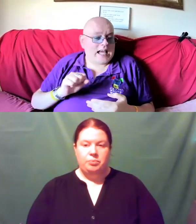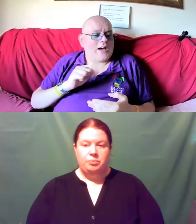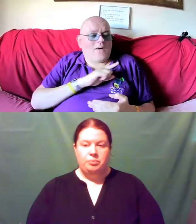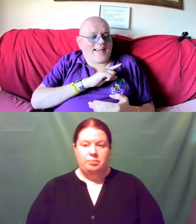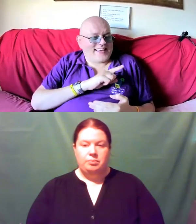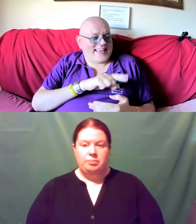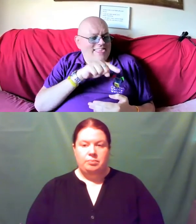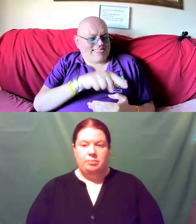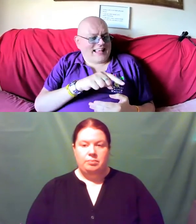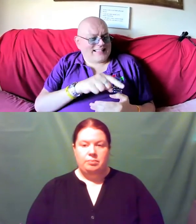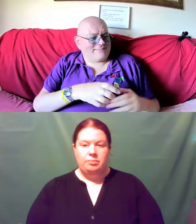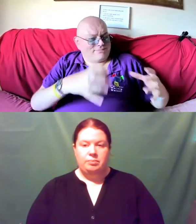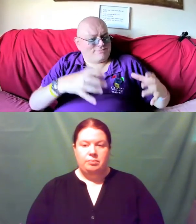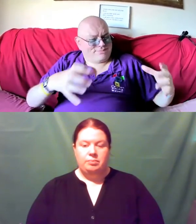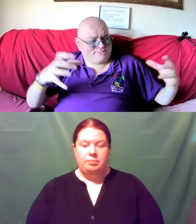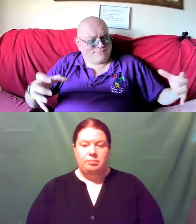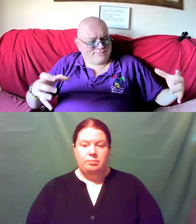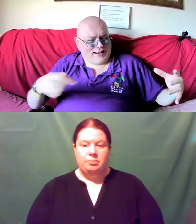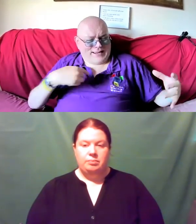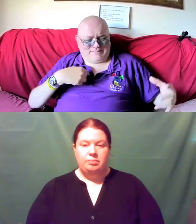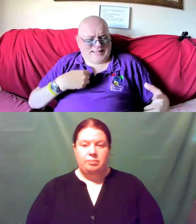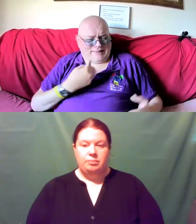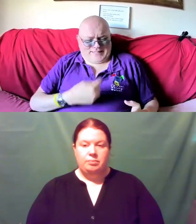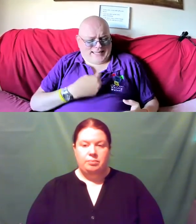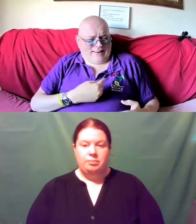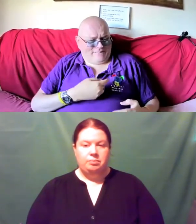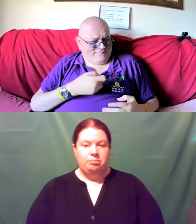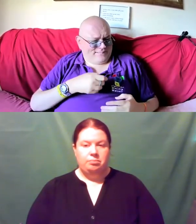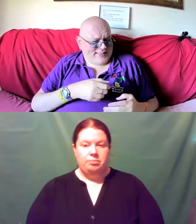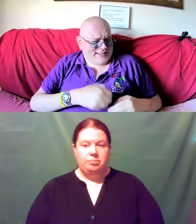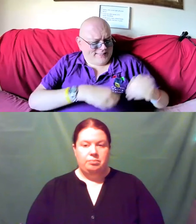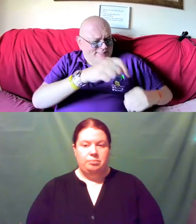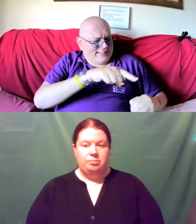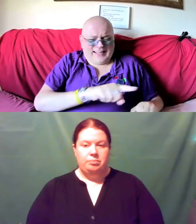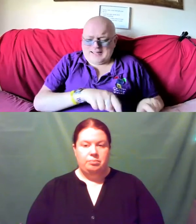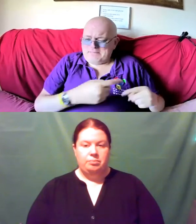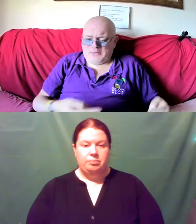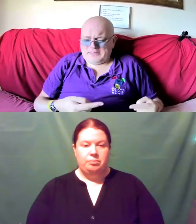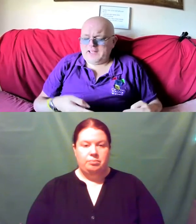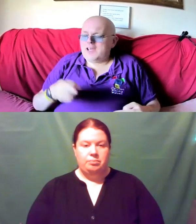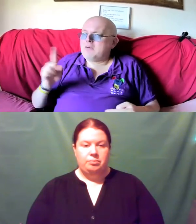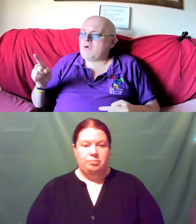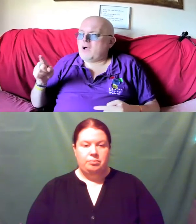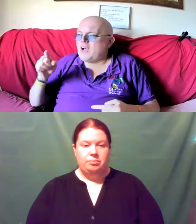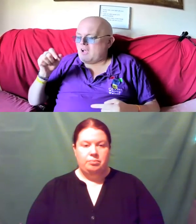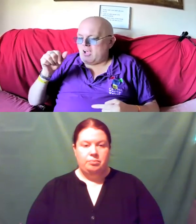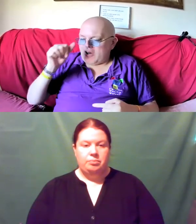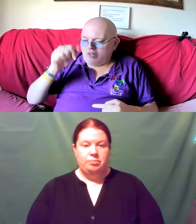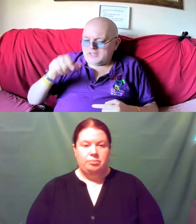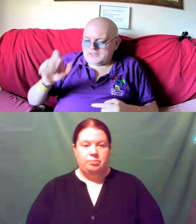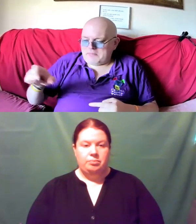and impactful if it were. And I'm aware that some critics from the conservative end might say that this was us pushing on our